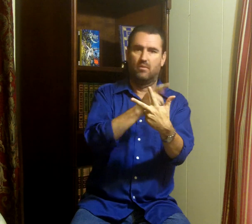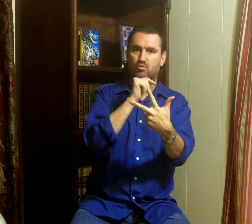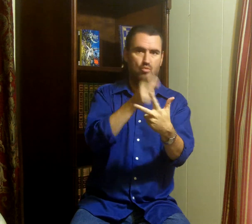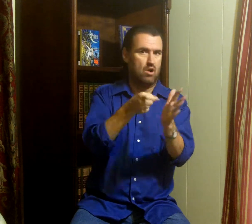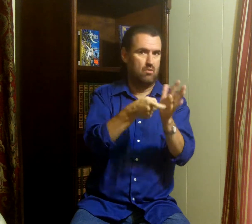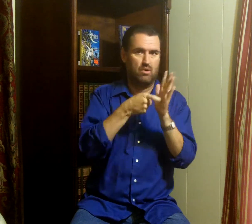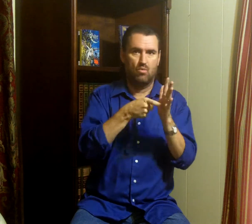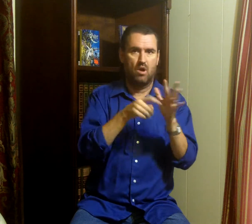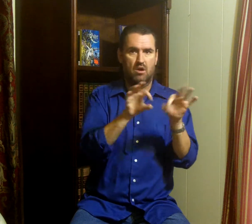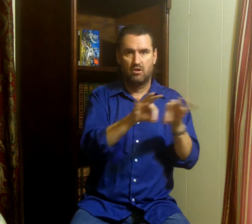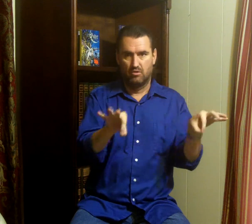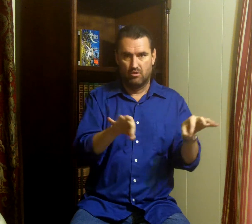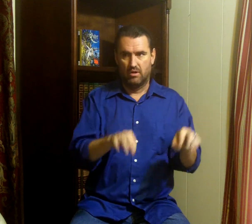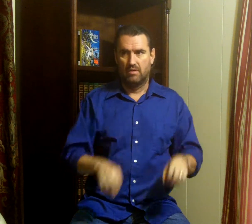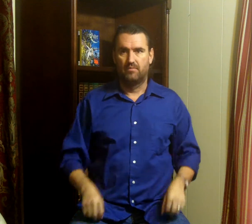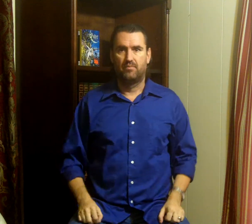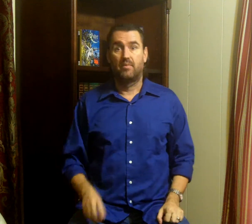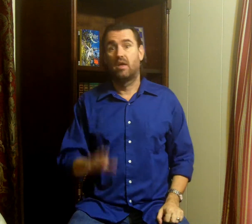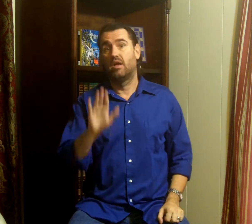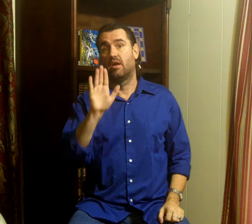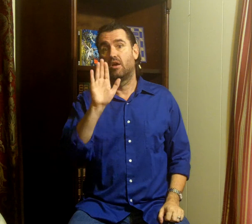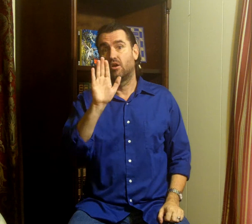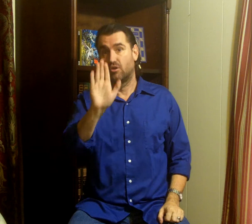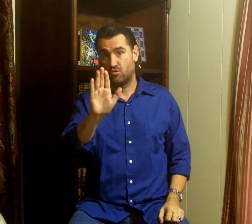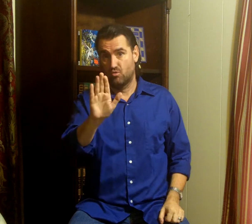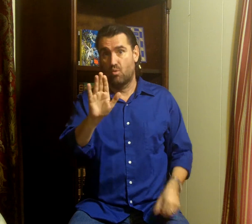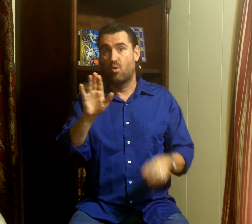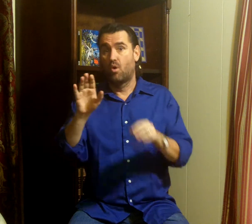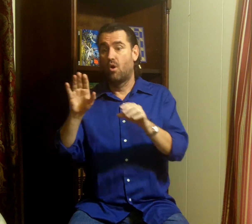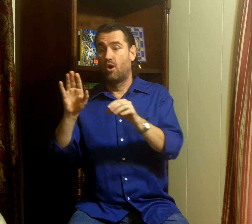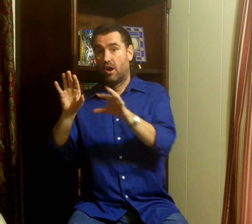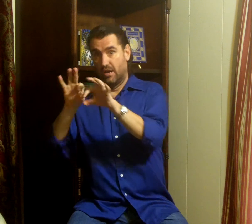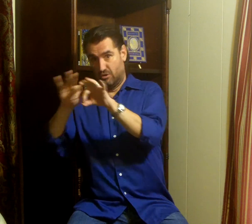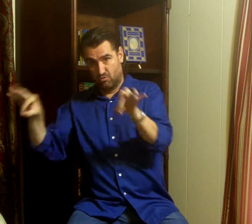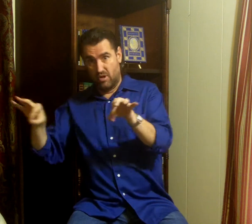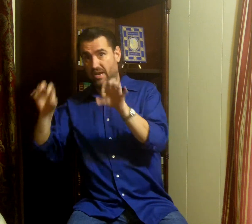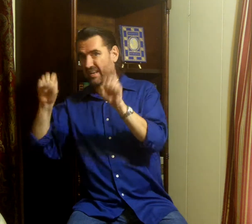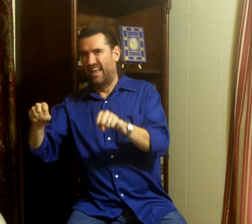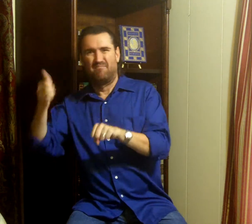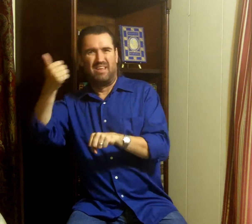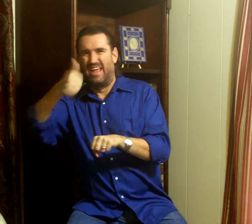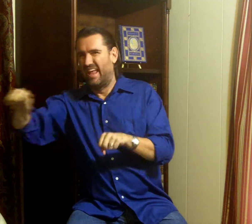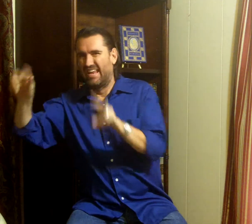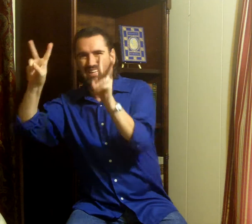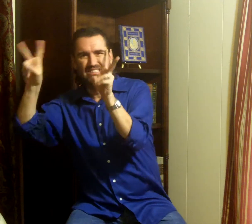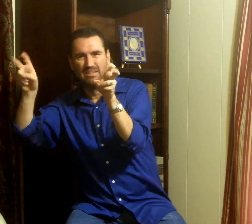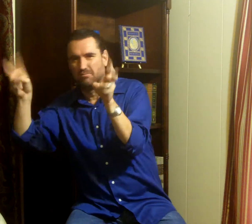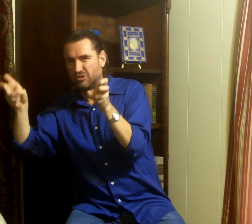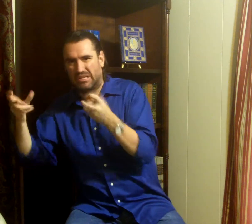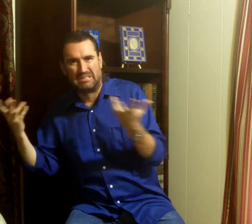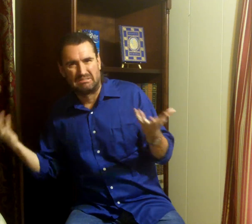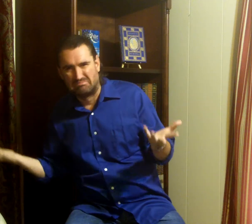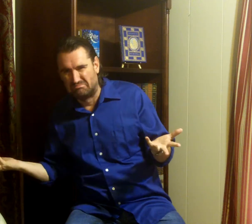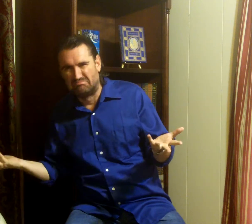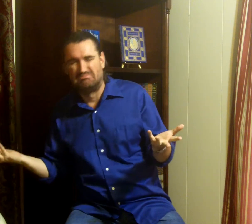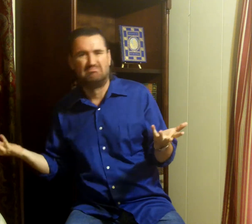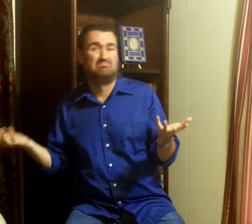way, your degree for NIC can be in anything. So you can get a welding